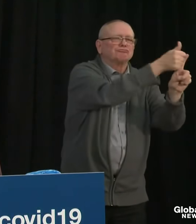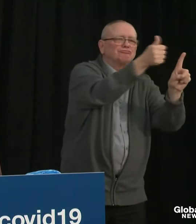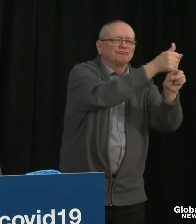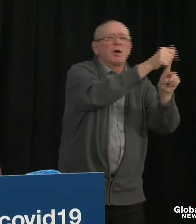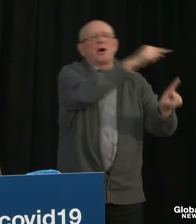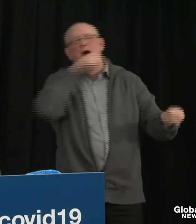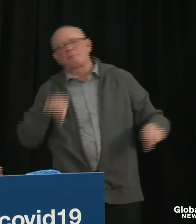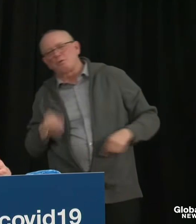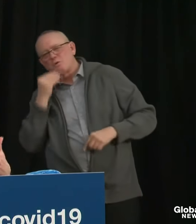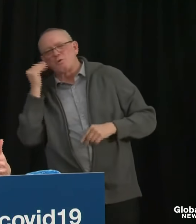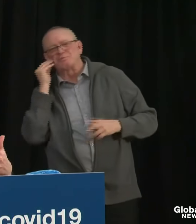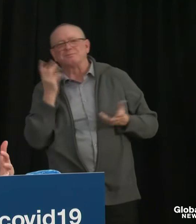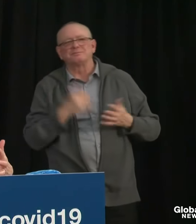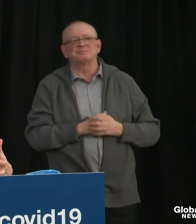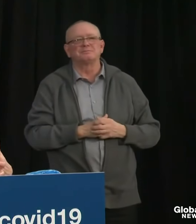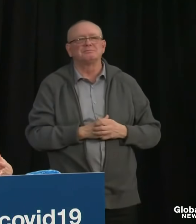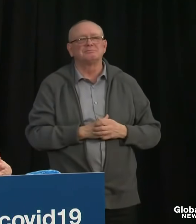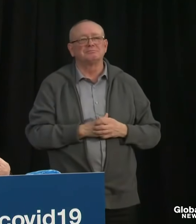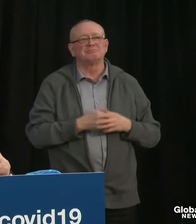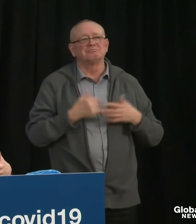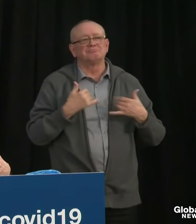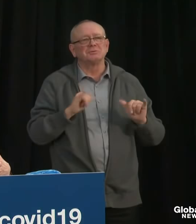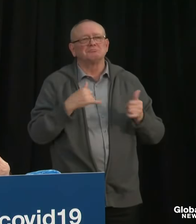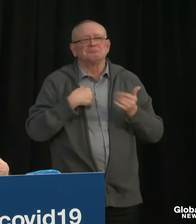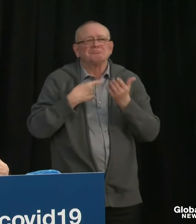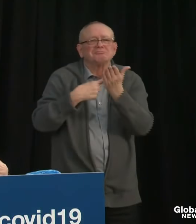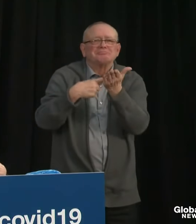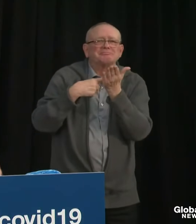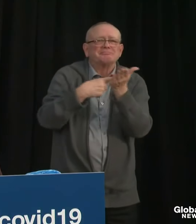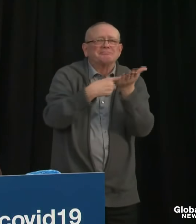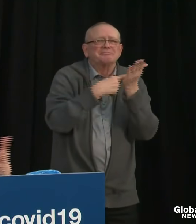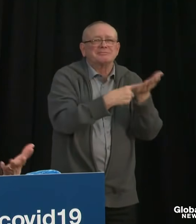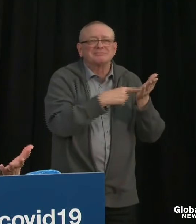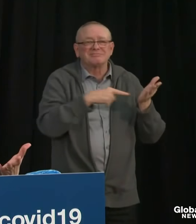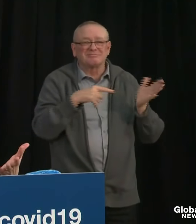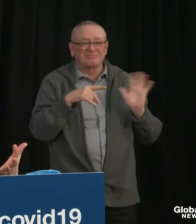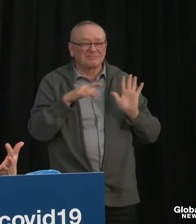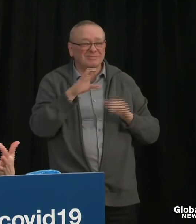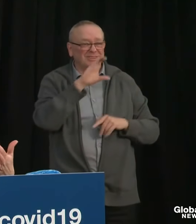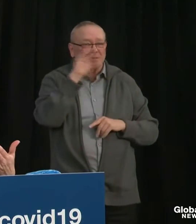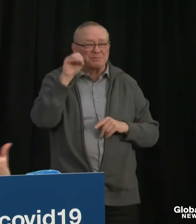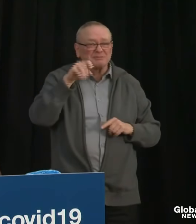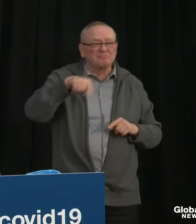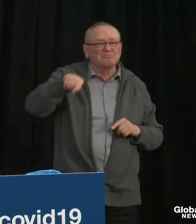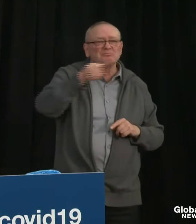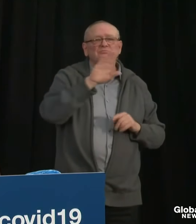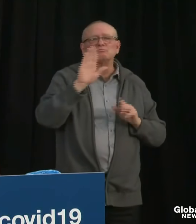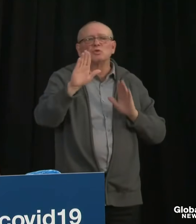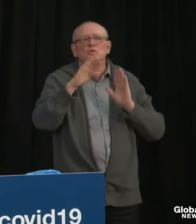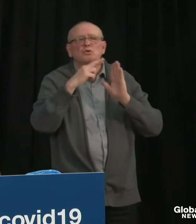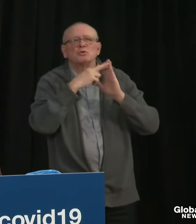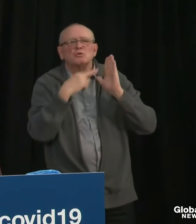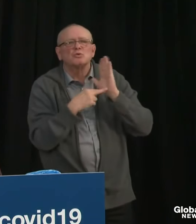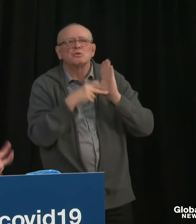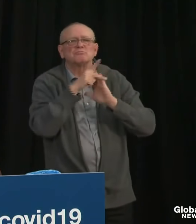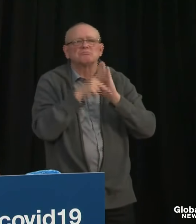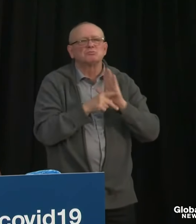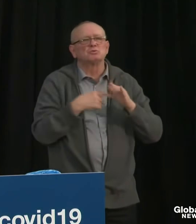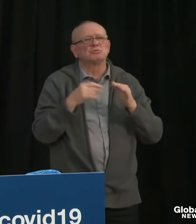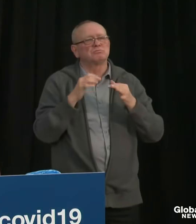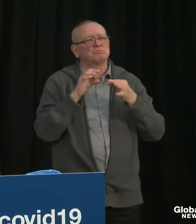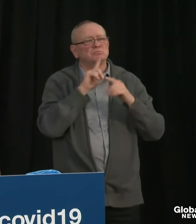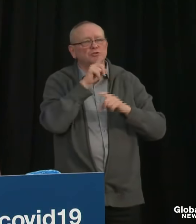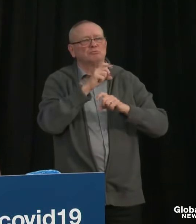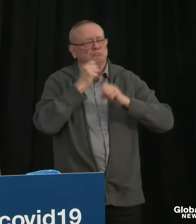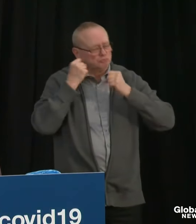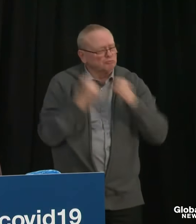work done to make sure that the regular everyday protocols are robust to prevent widespread transmission. When a case is identified, then there's additional